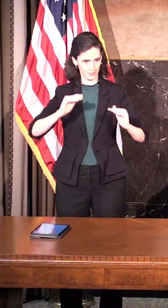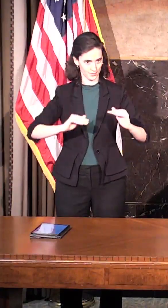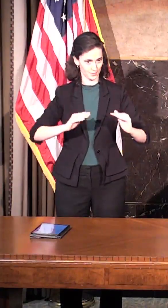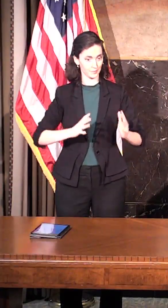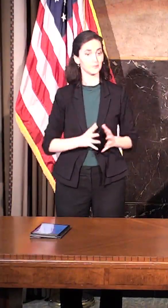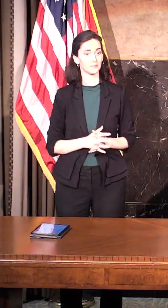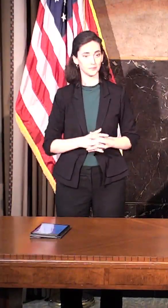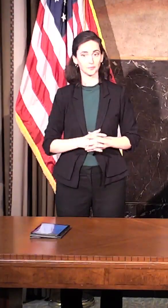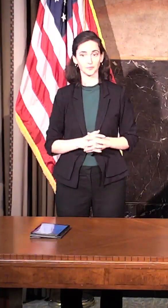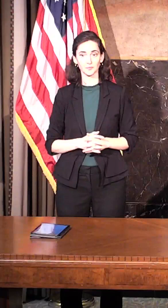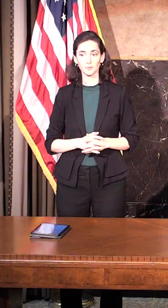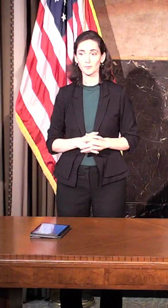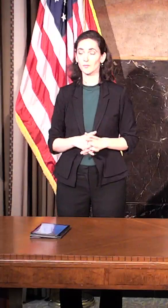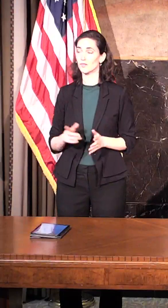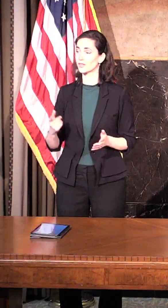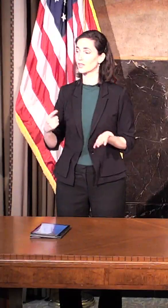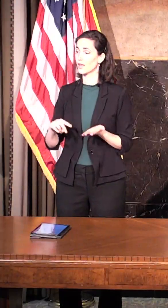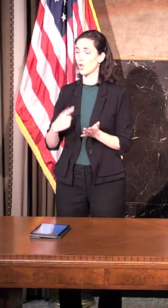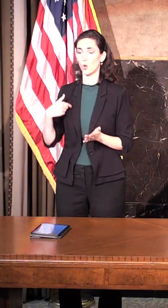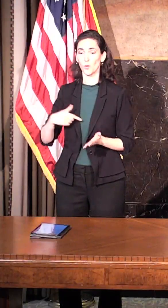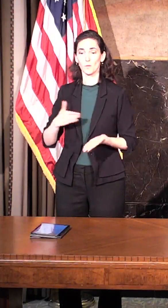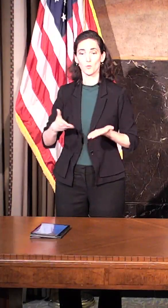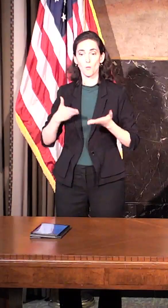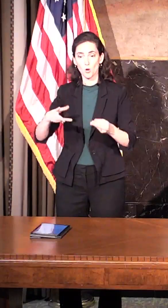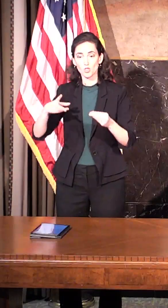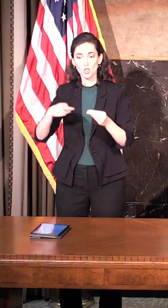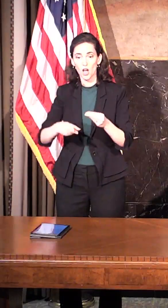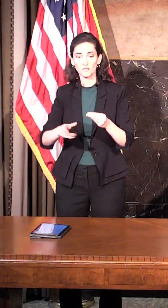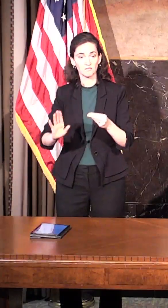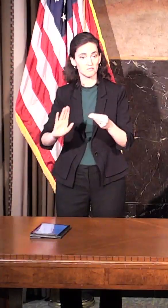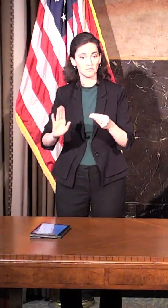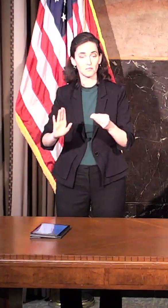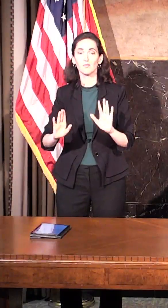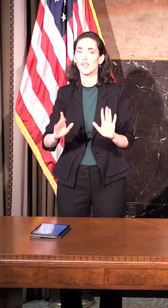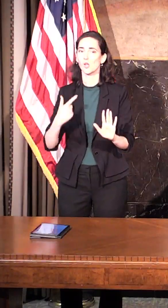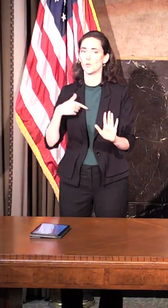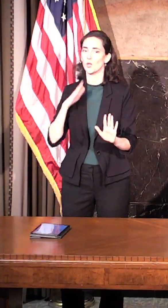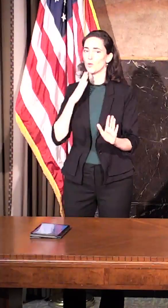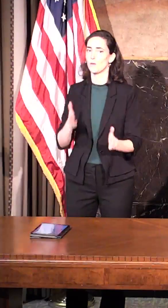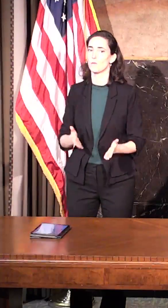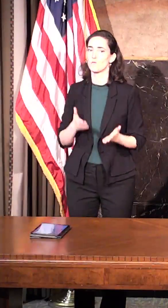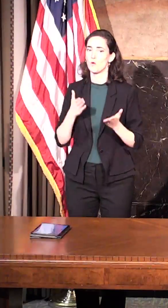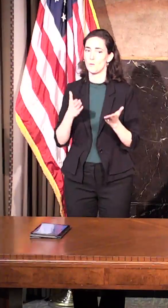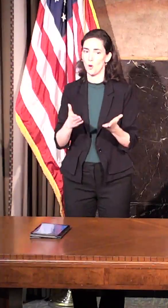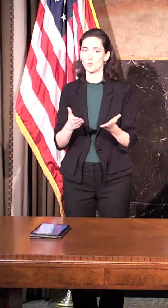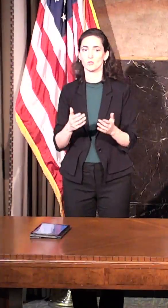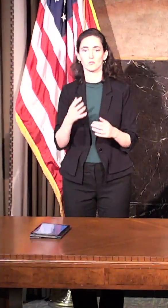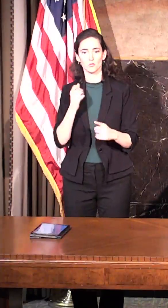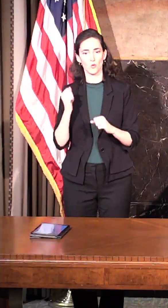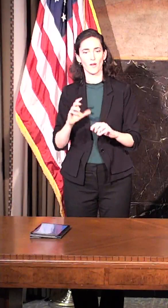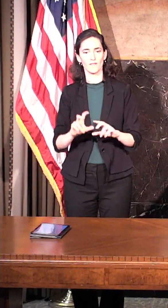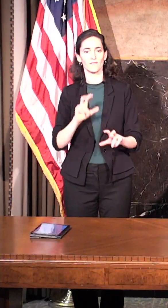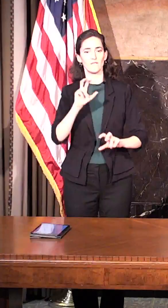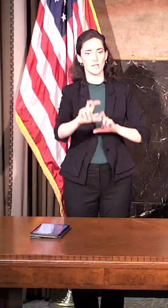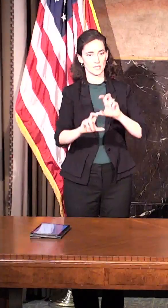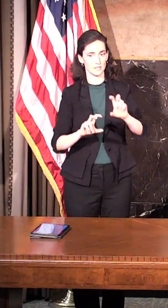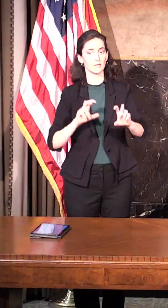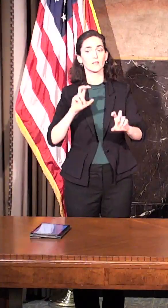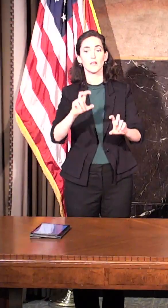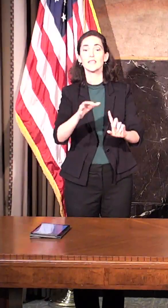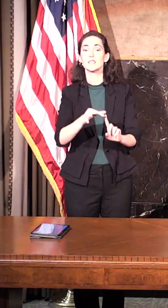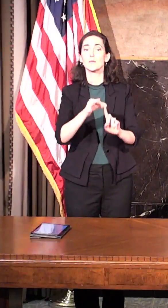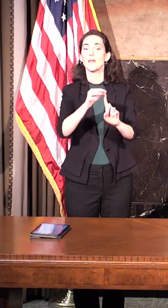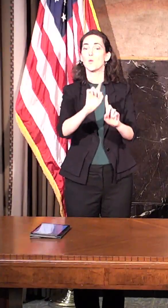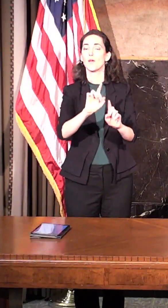not proposing cuts. And in fact, we're going to propose some critical investments, especially in